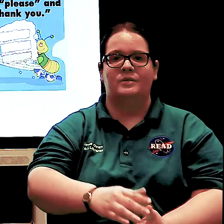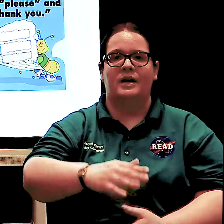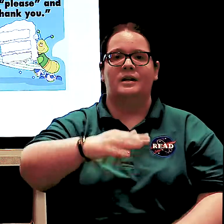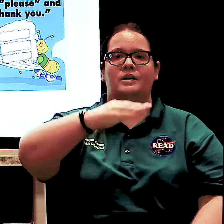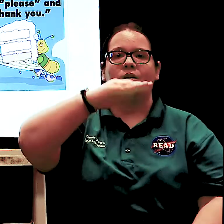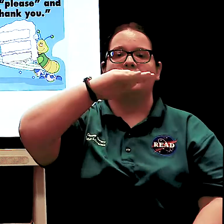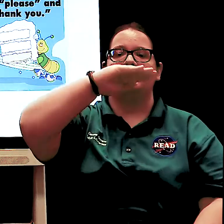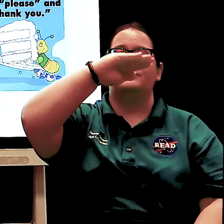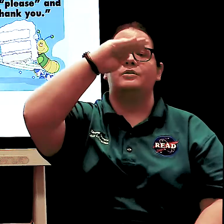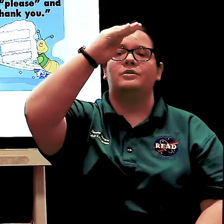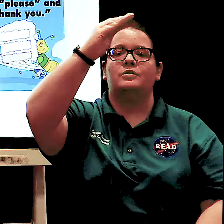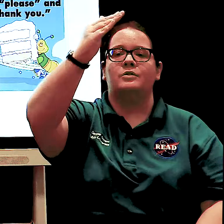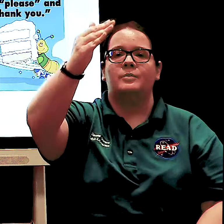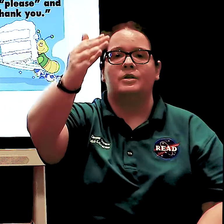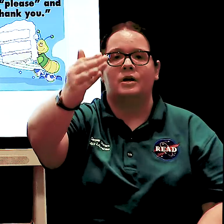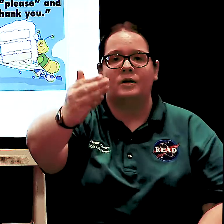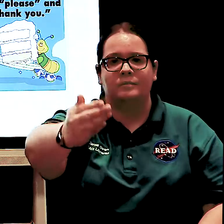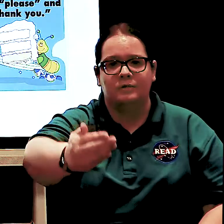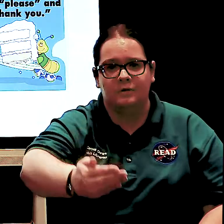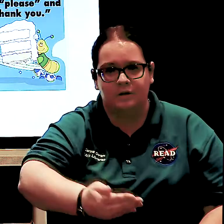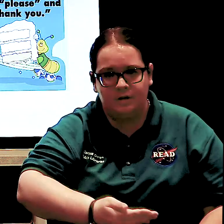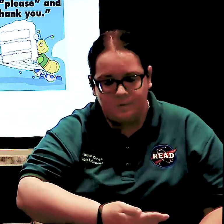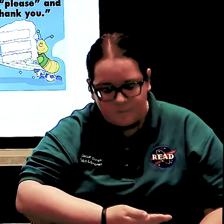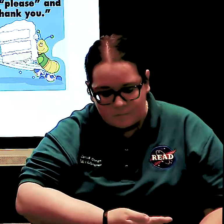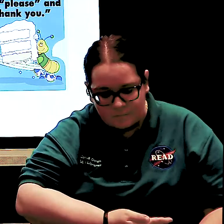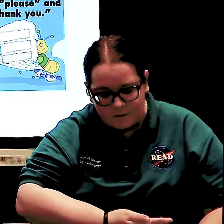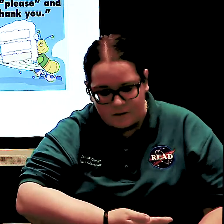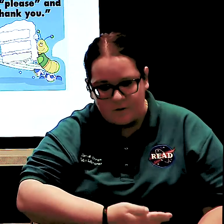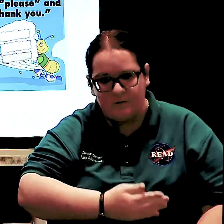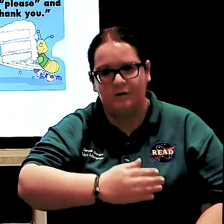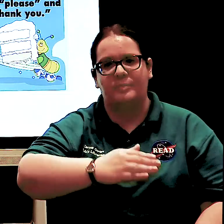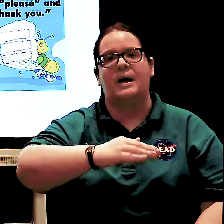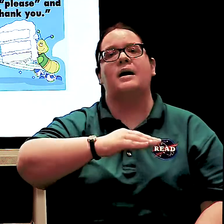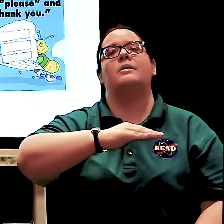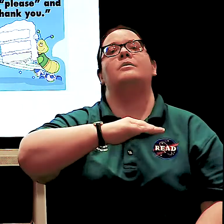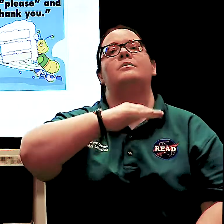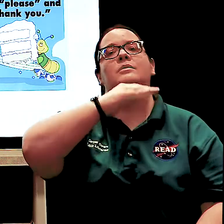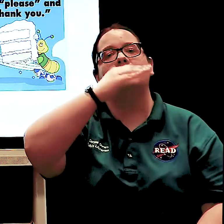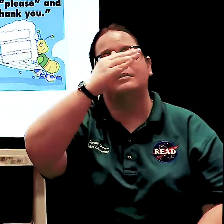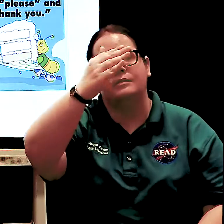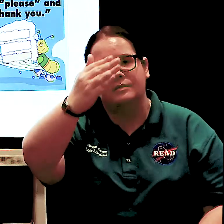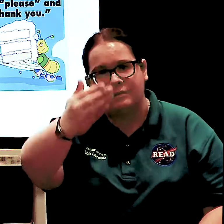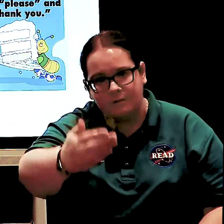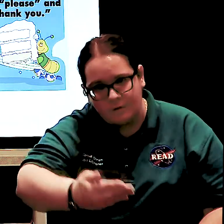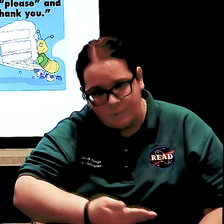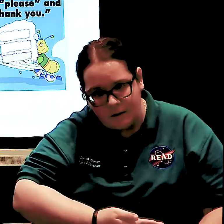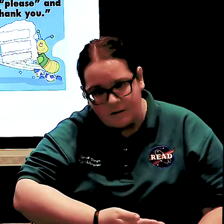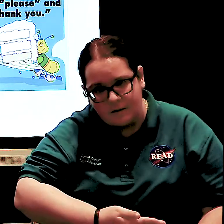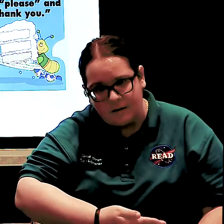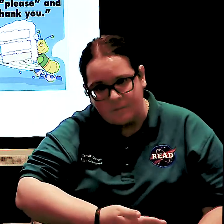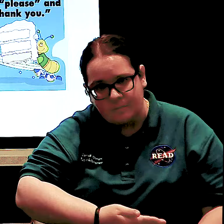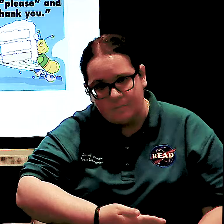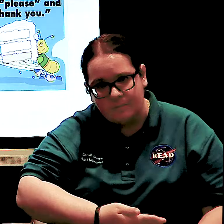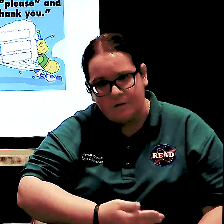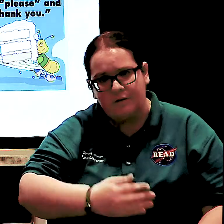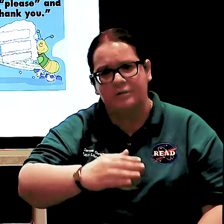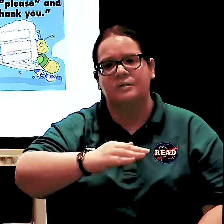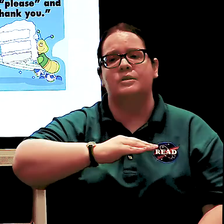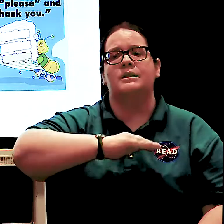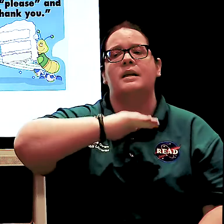that. Scoop your arm towards you and do a little bow. You're welcome. You're taking